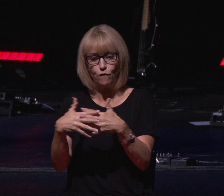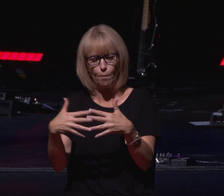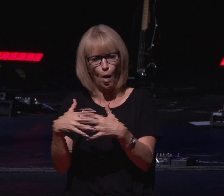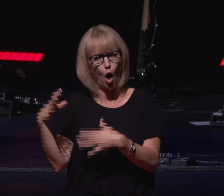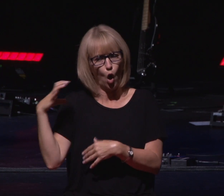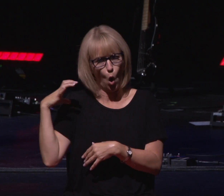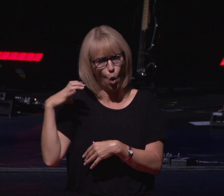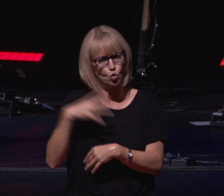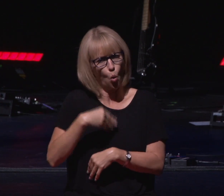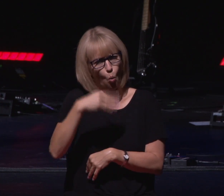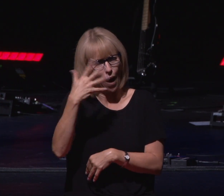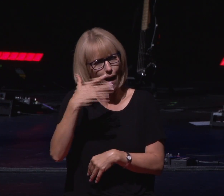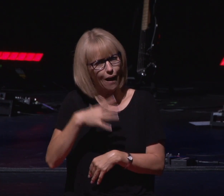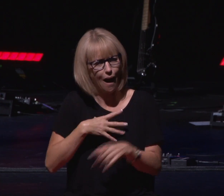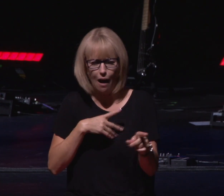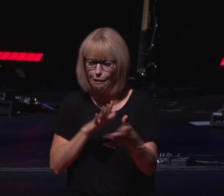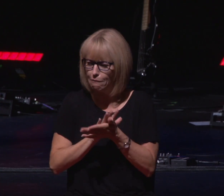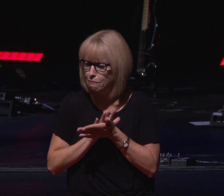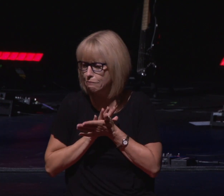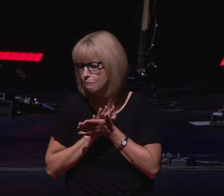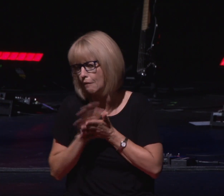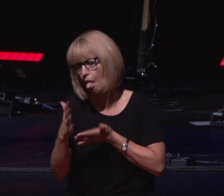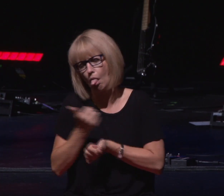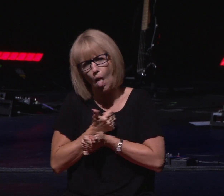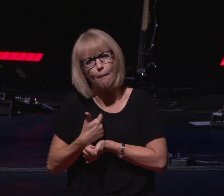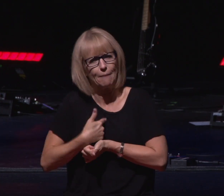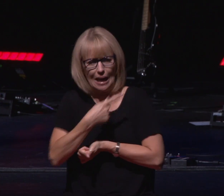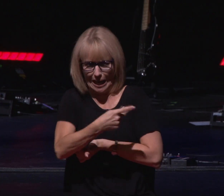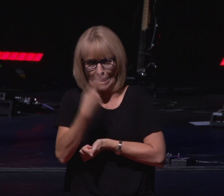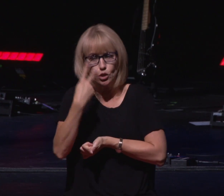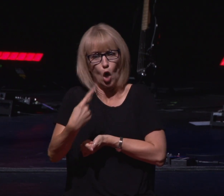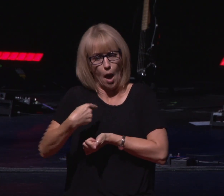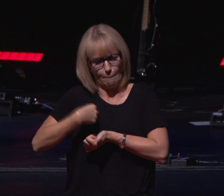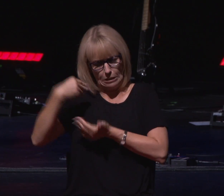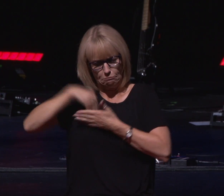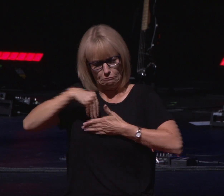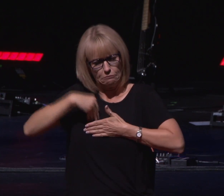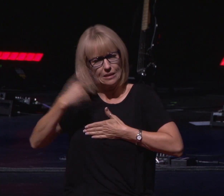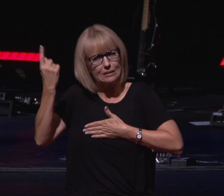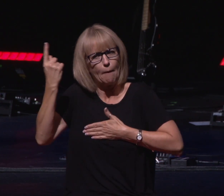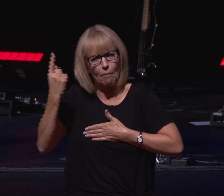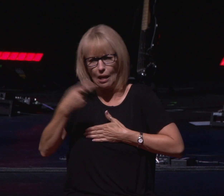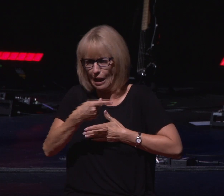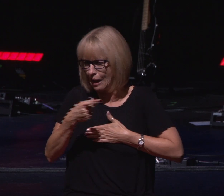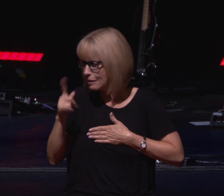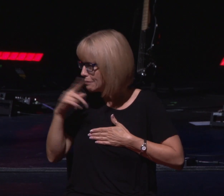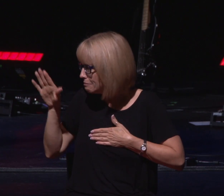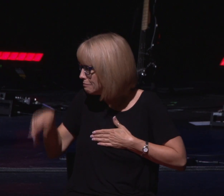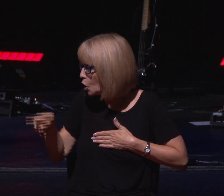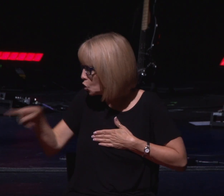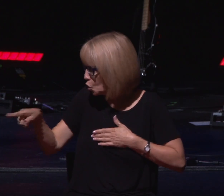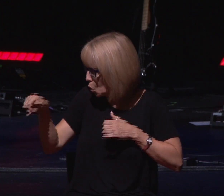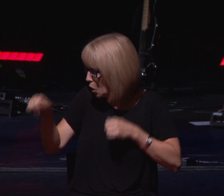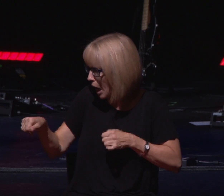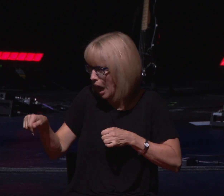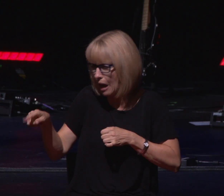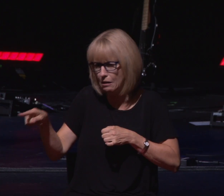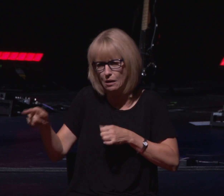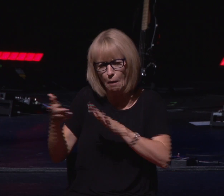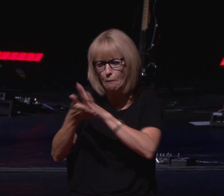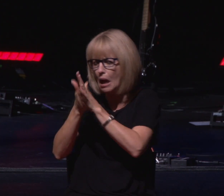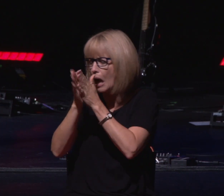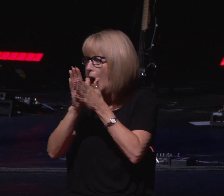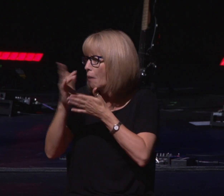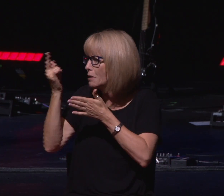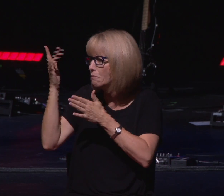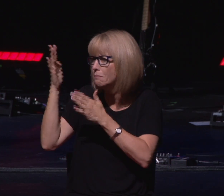guy, loved me. And he saw something in me that I didn't see in myself. And he told me, he said, you continue your journey, you're going to go